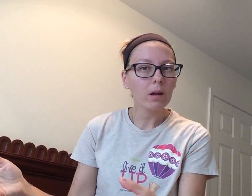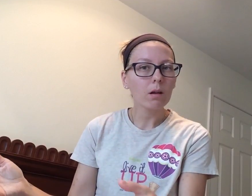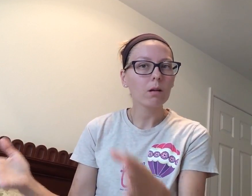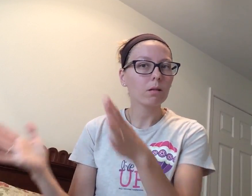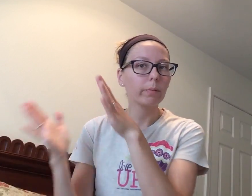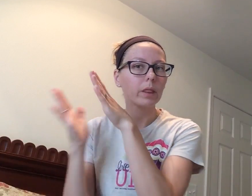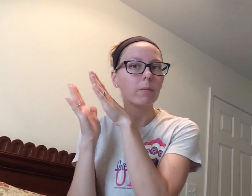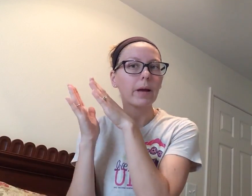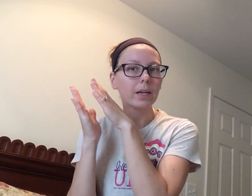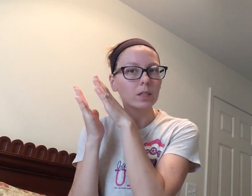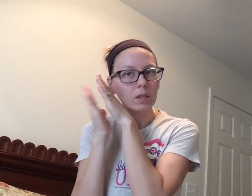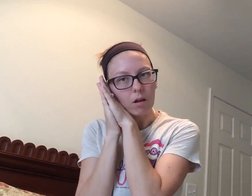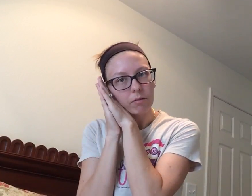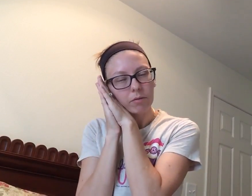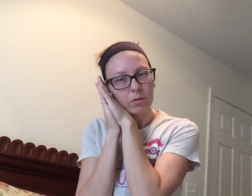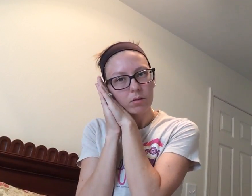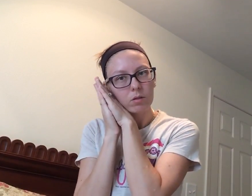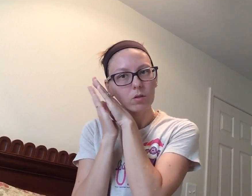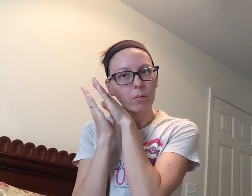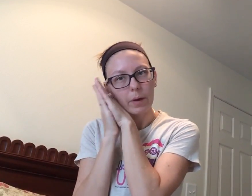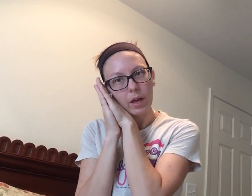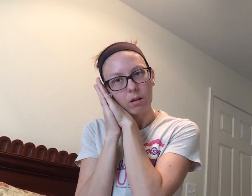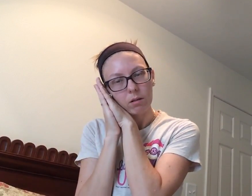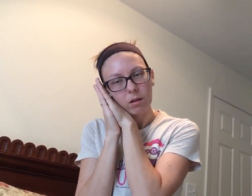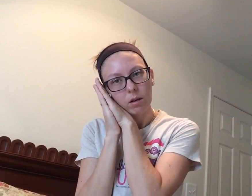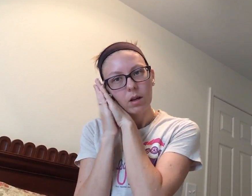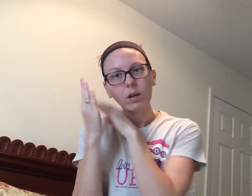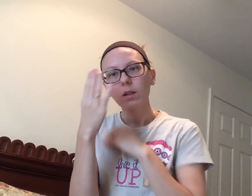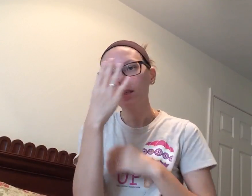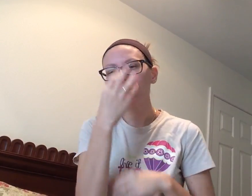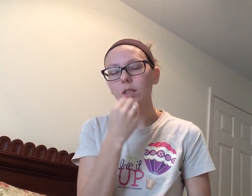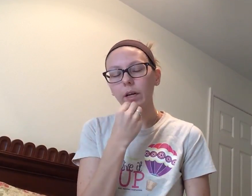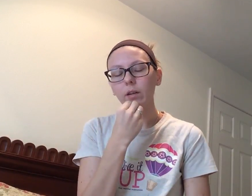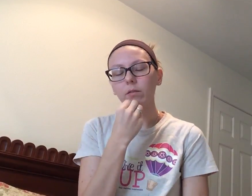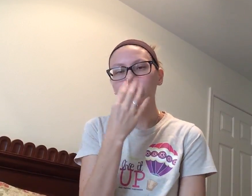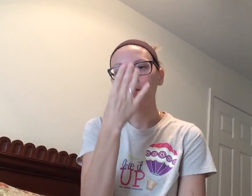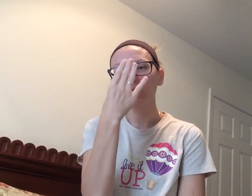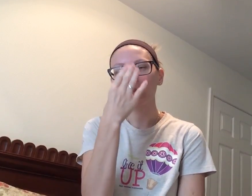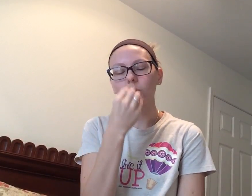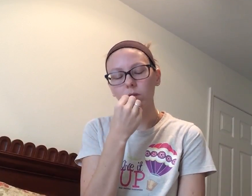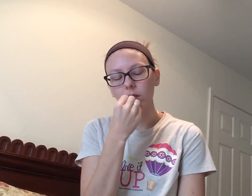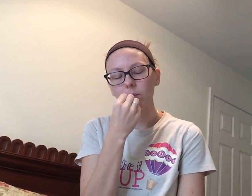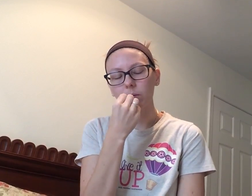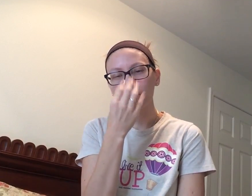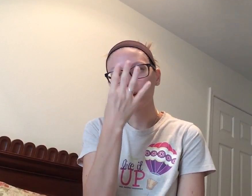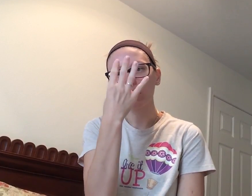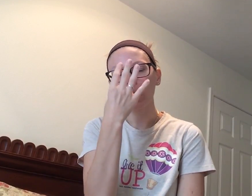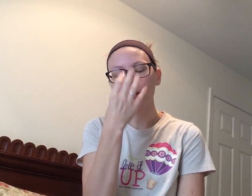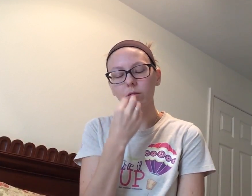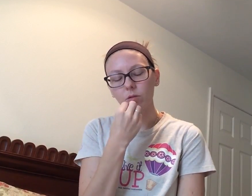bed, but the bed itself. So bed. This is kind of to go to sleep. Like your eyes are